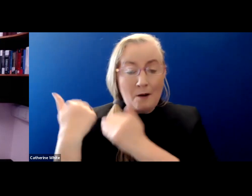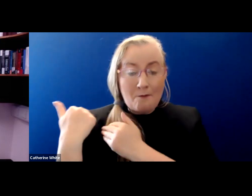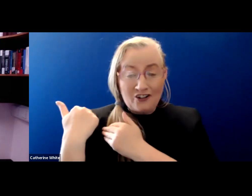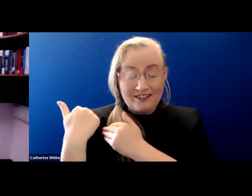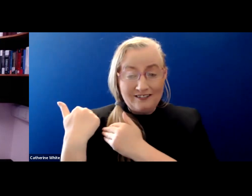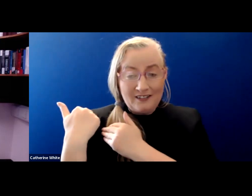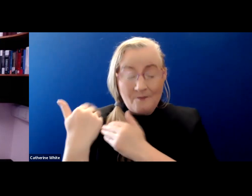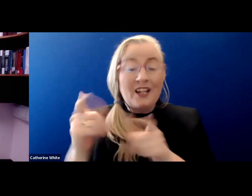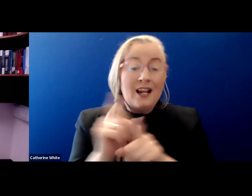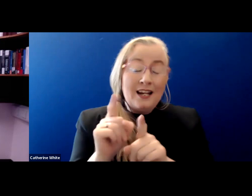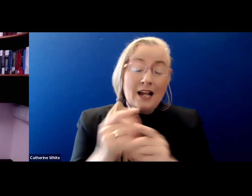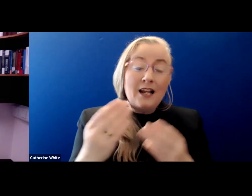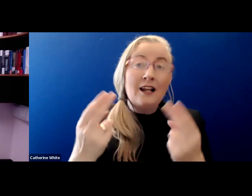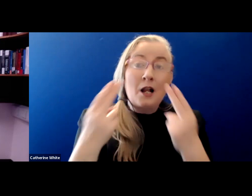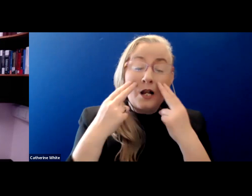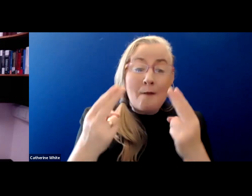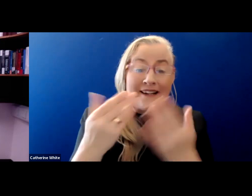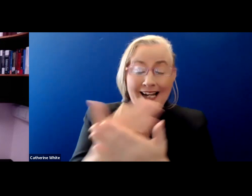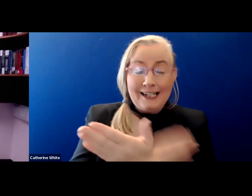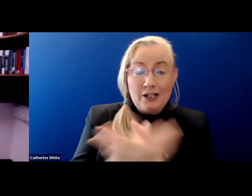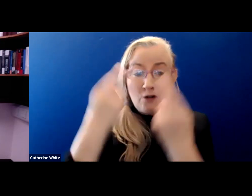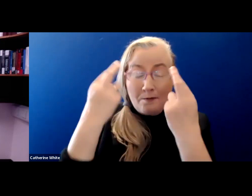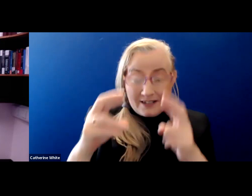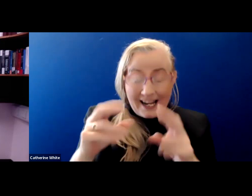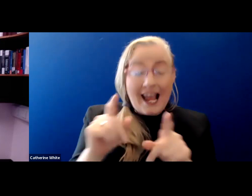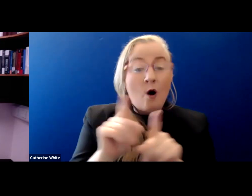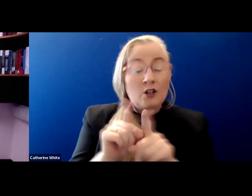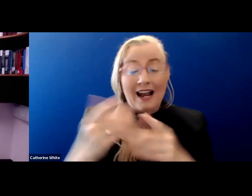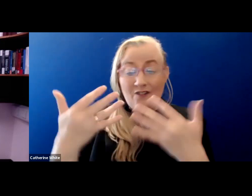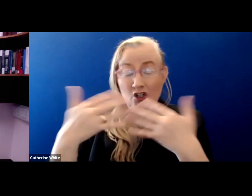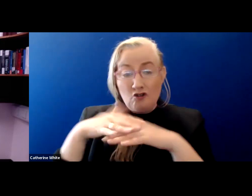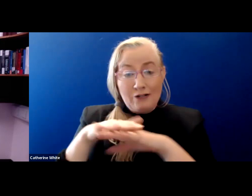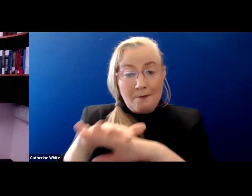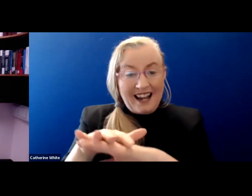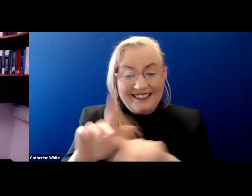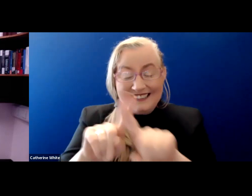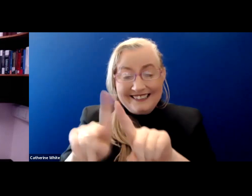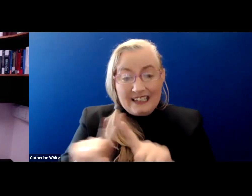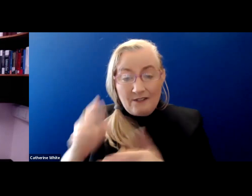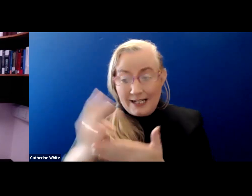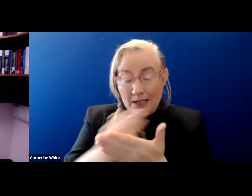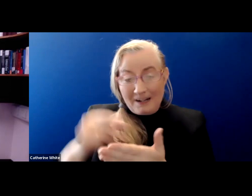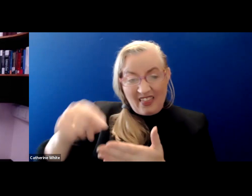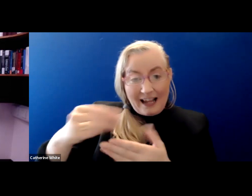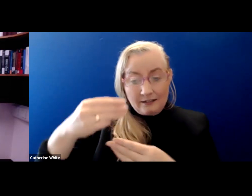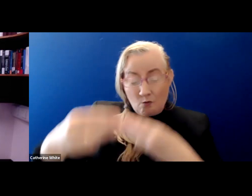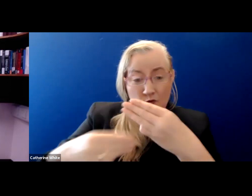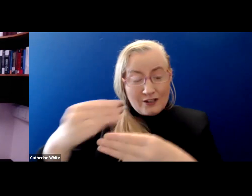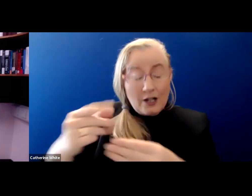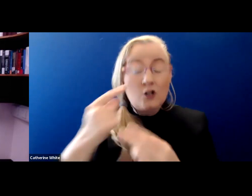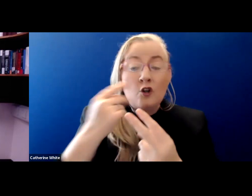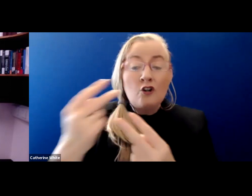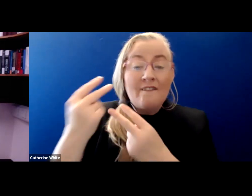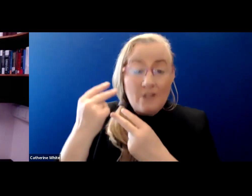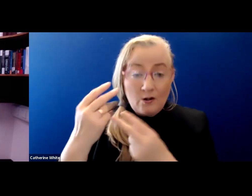of common legal representatives, the court has sought to streamline various aspects of this process, and the review has made